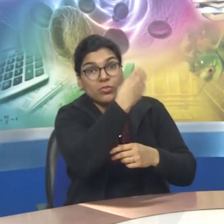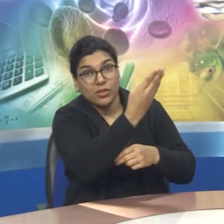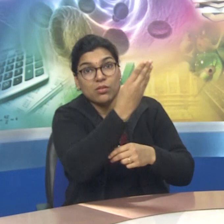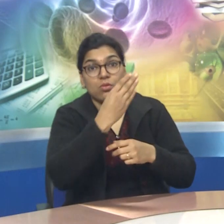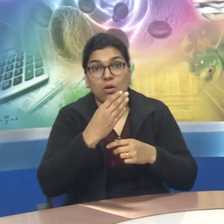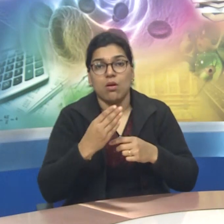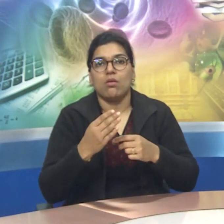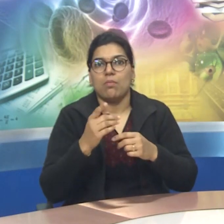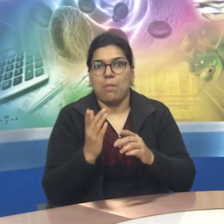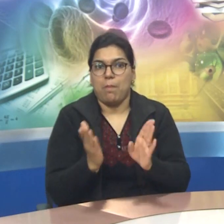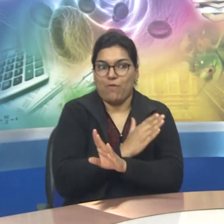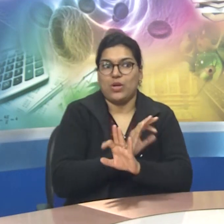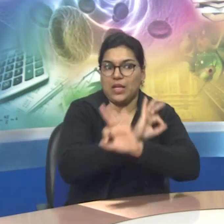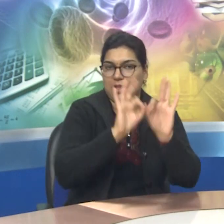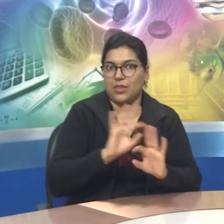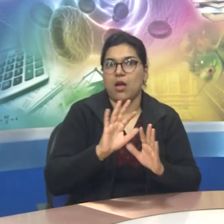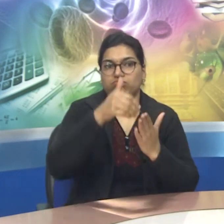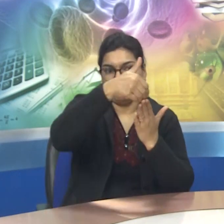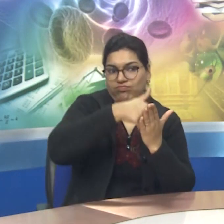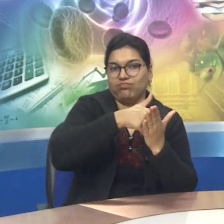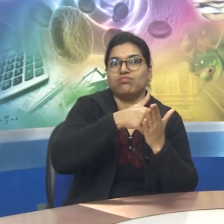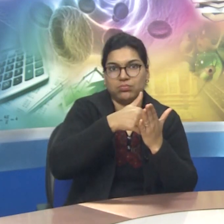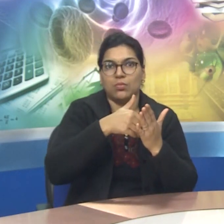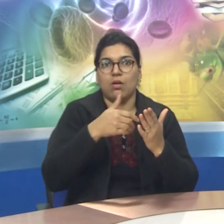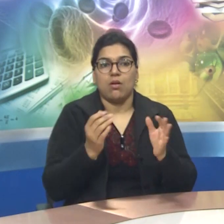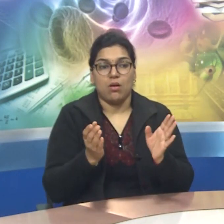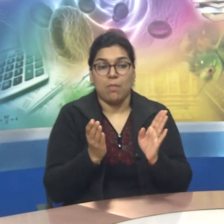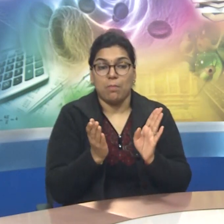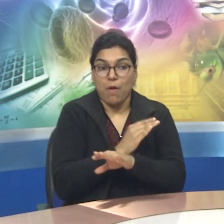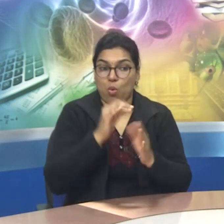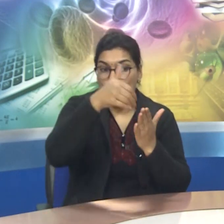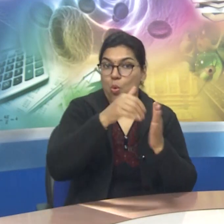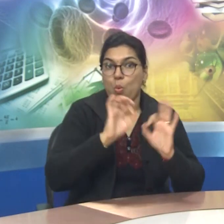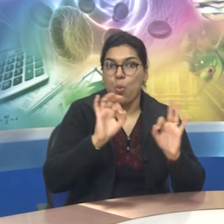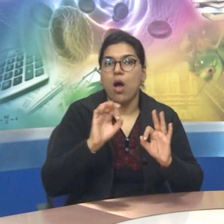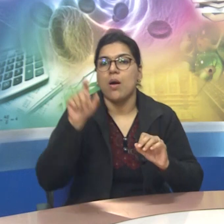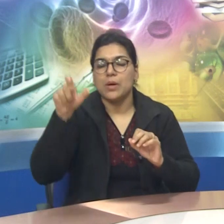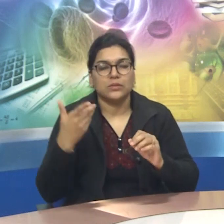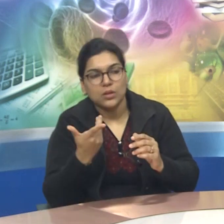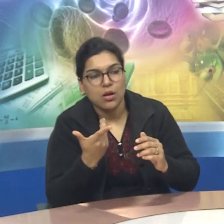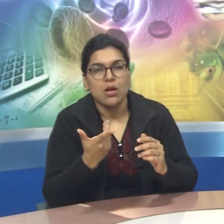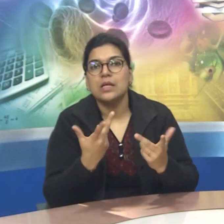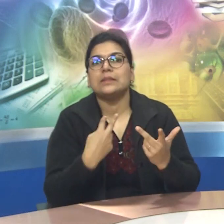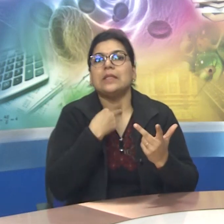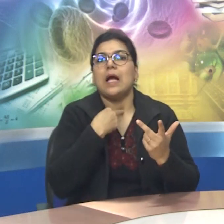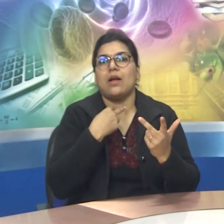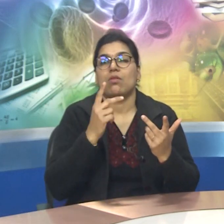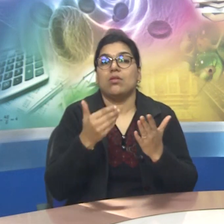This law urges the library to evolve a uniform cataloging code to make way for